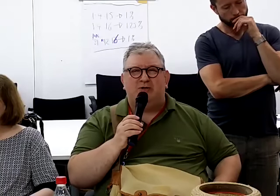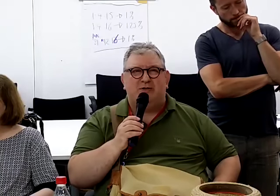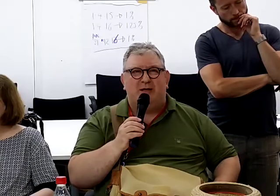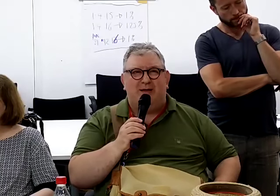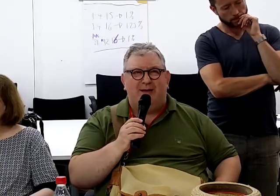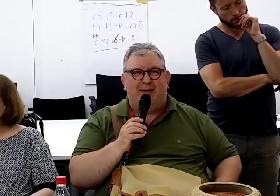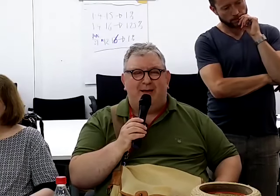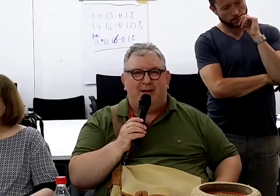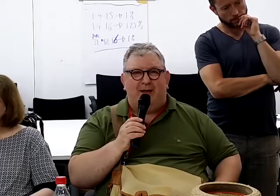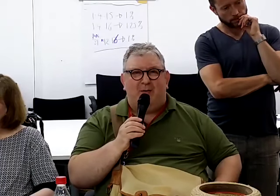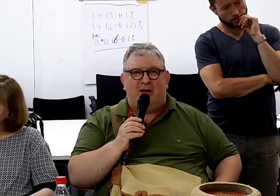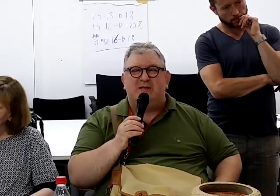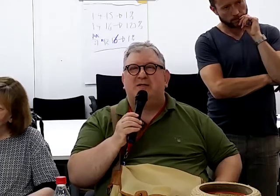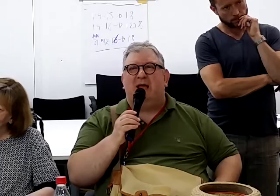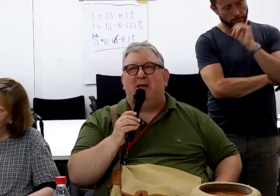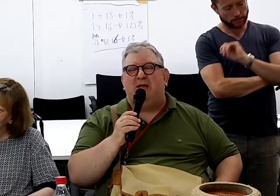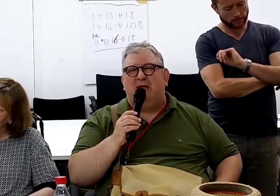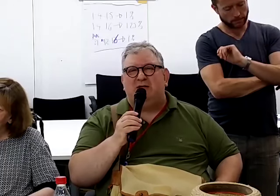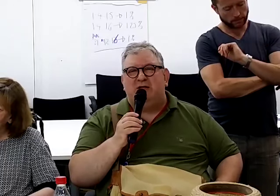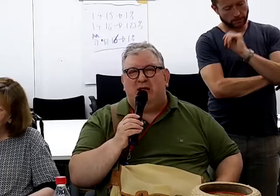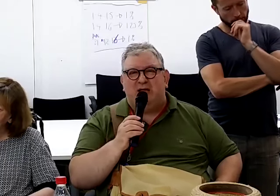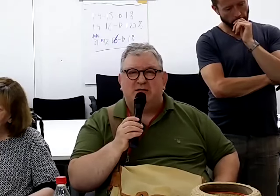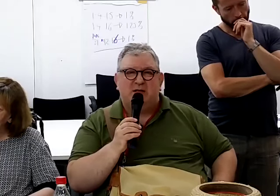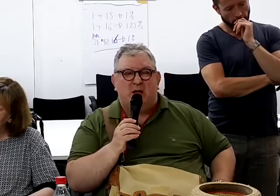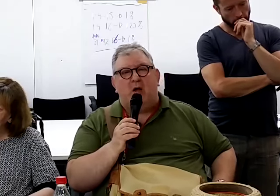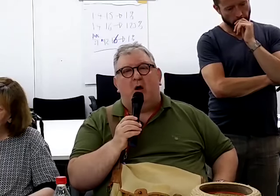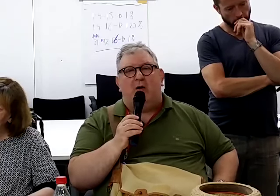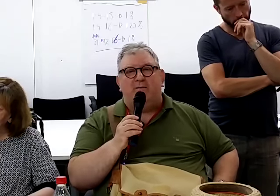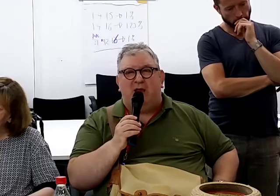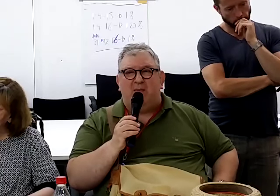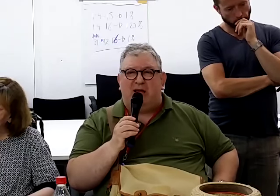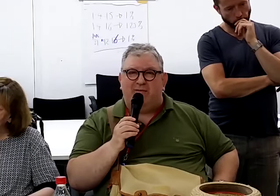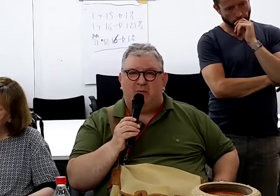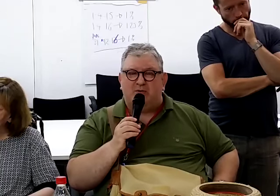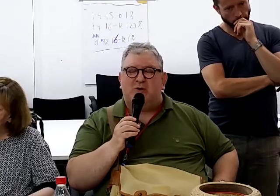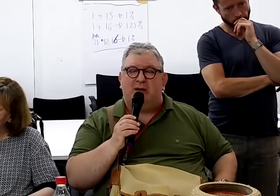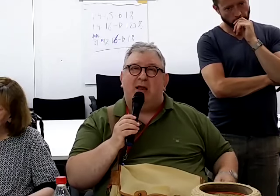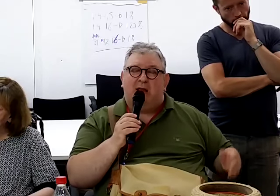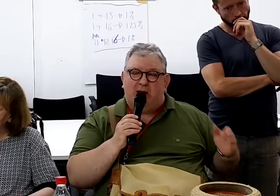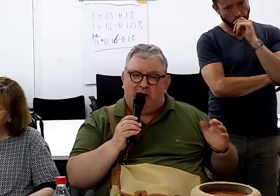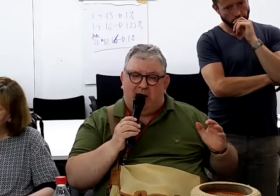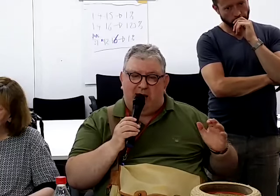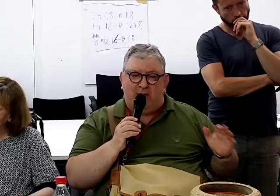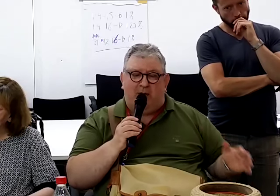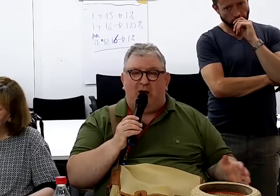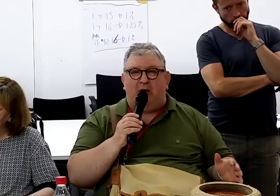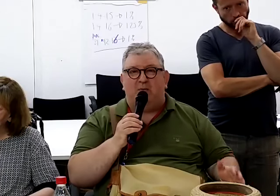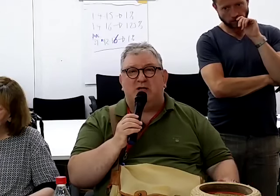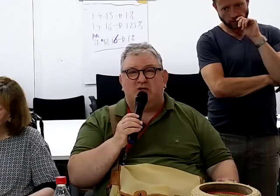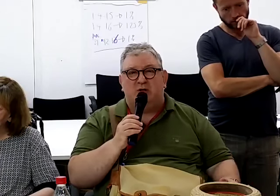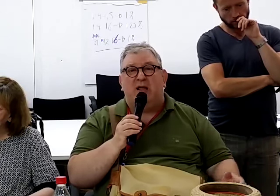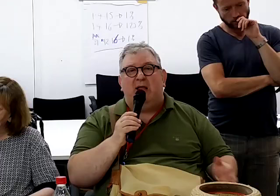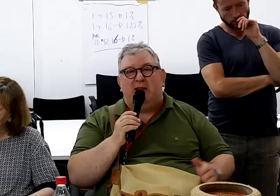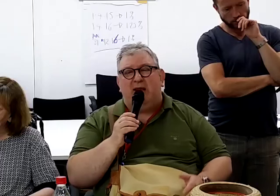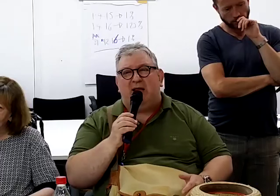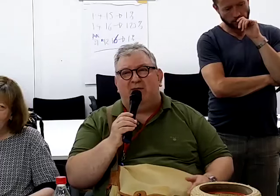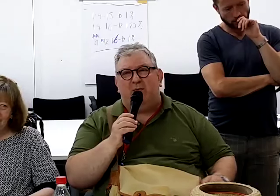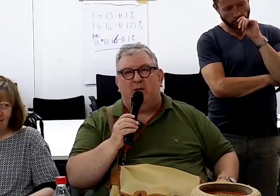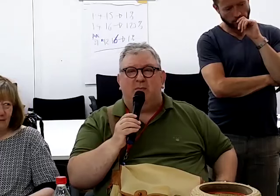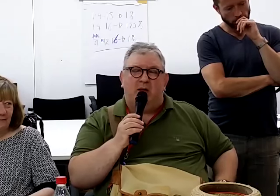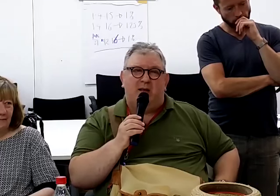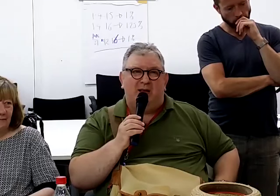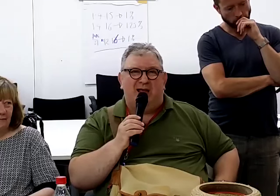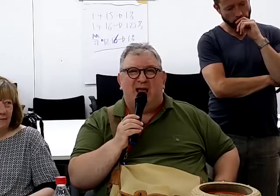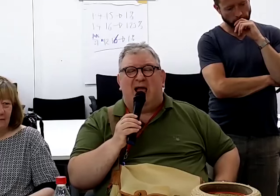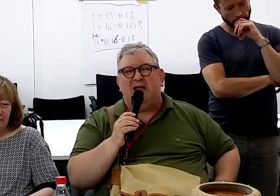Mainly because we had seen years and years of Labour government, sorry, Labour Party in opposition, then